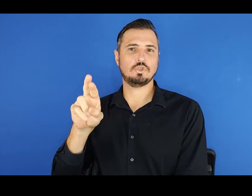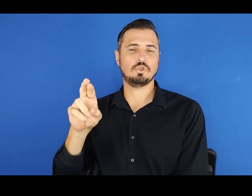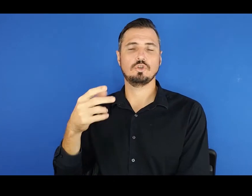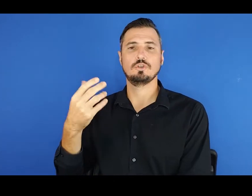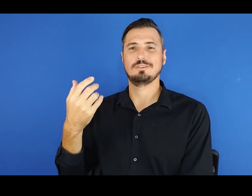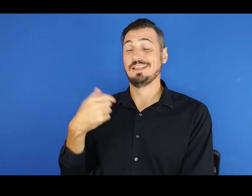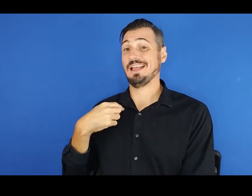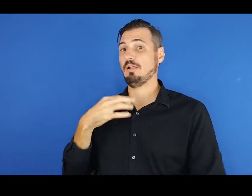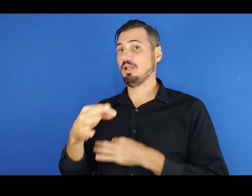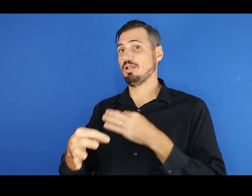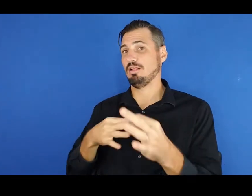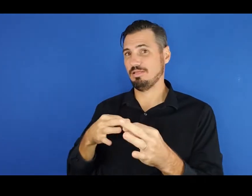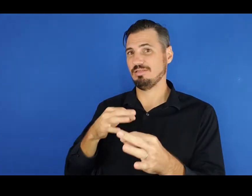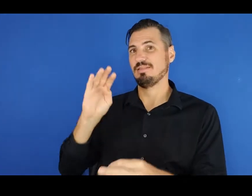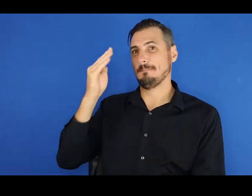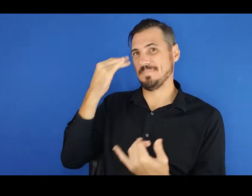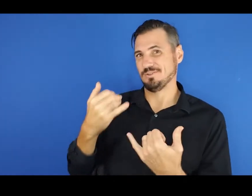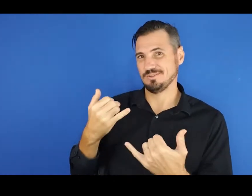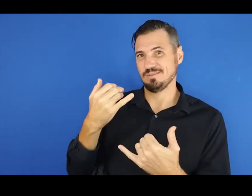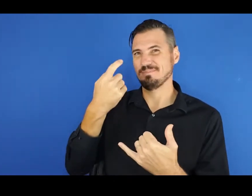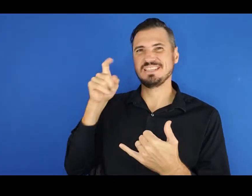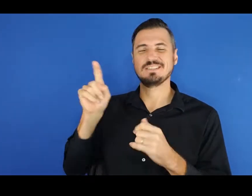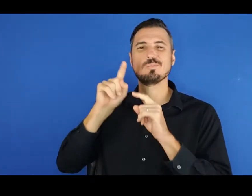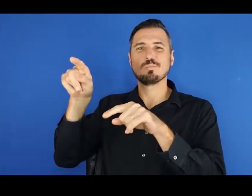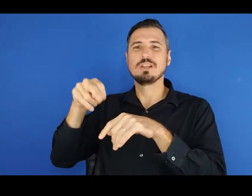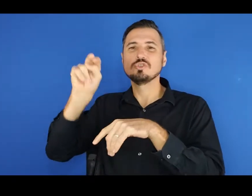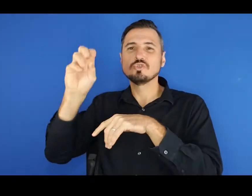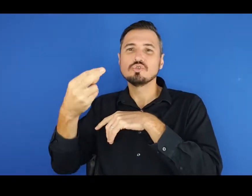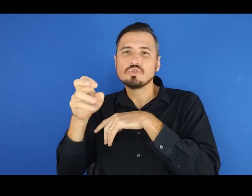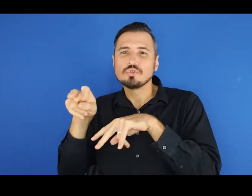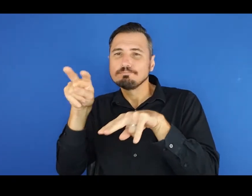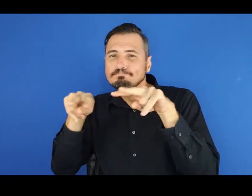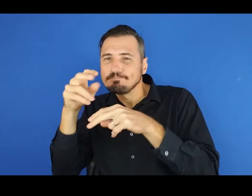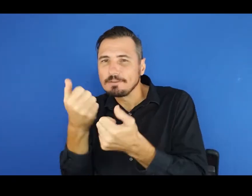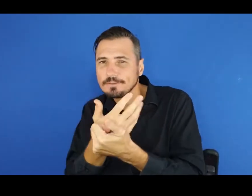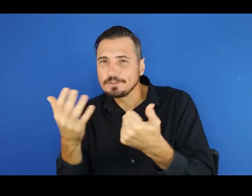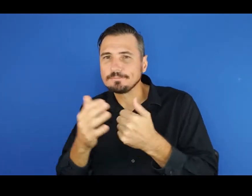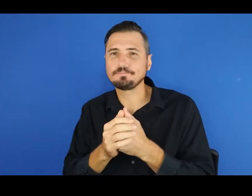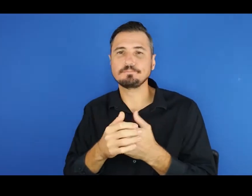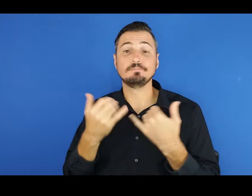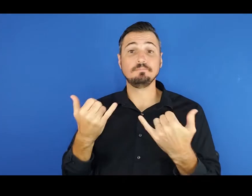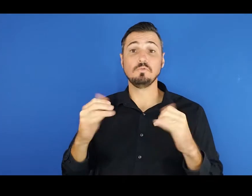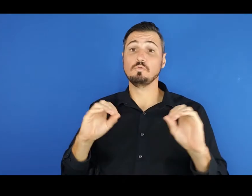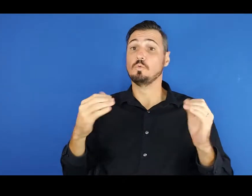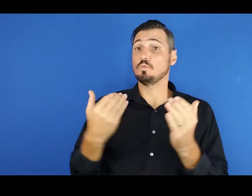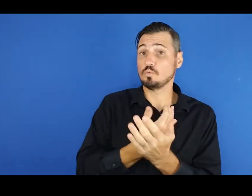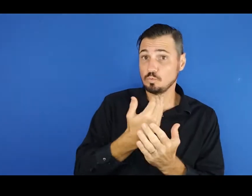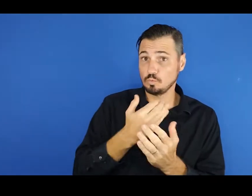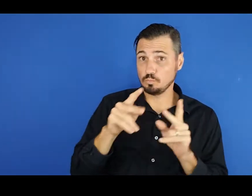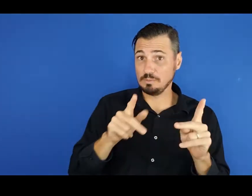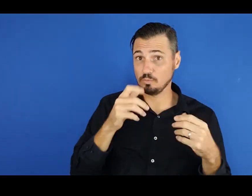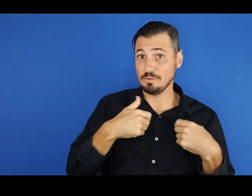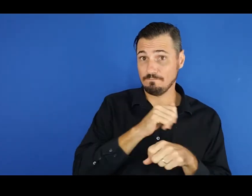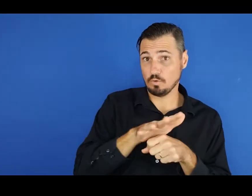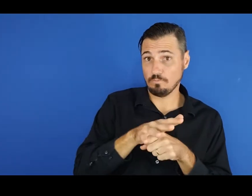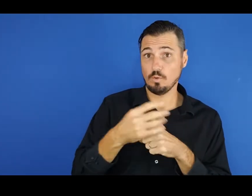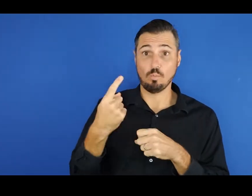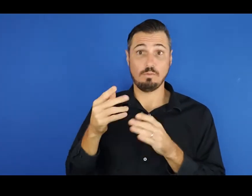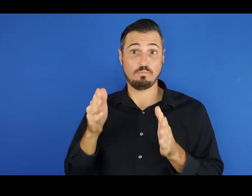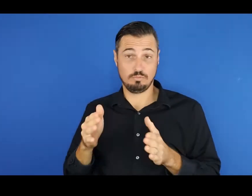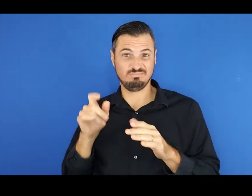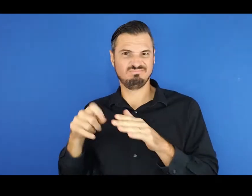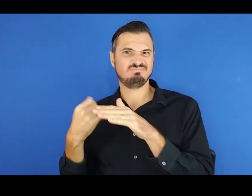Shore. We are reporting no new COVID cases today. We currently have one active case in isolation and no